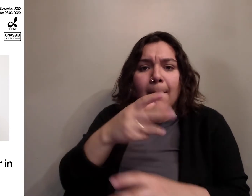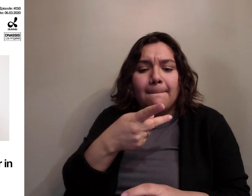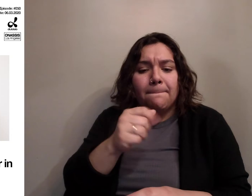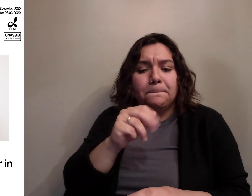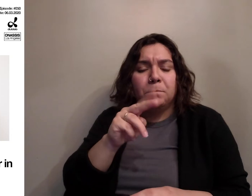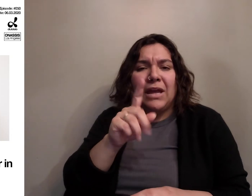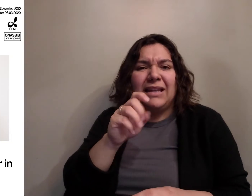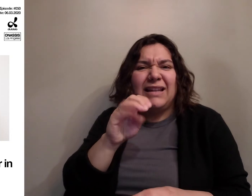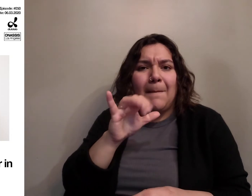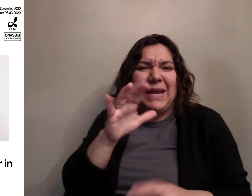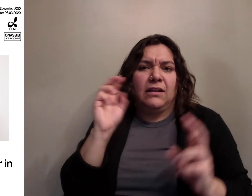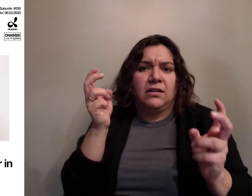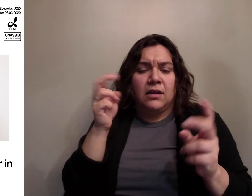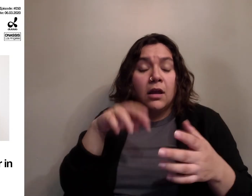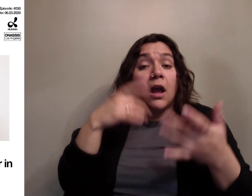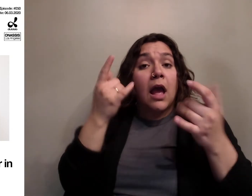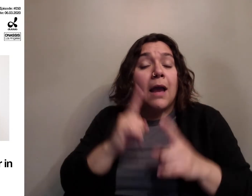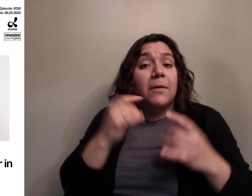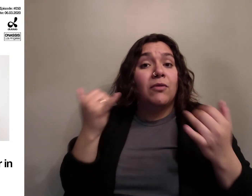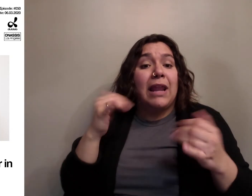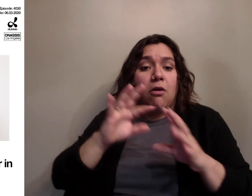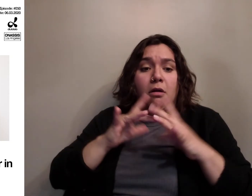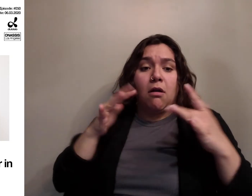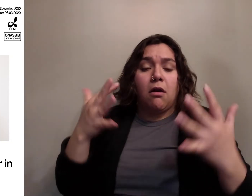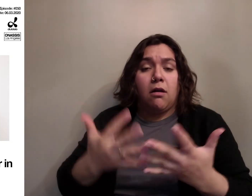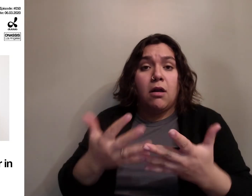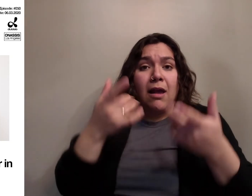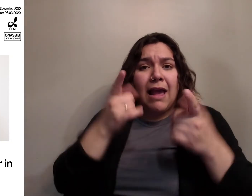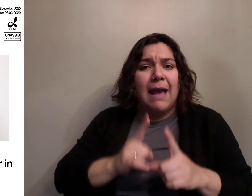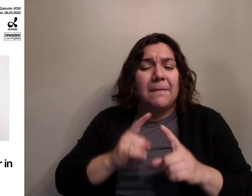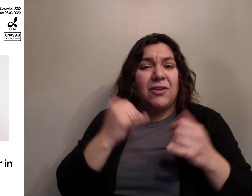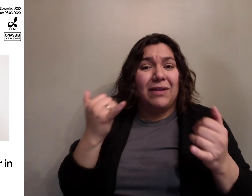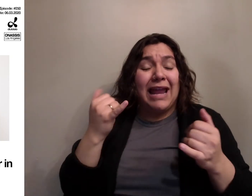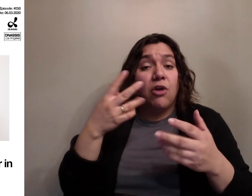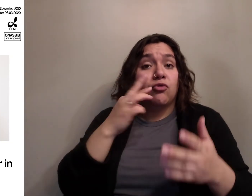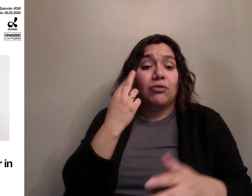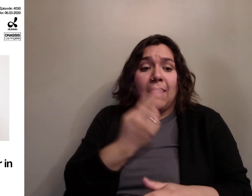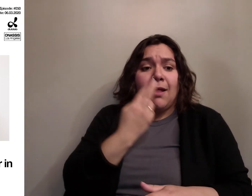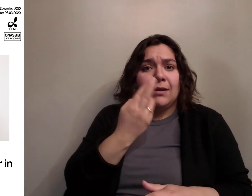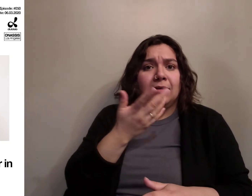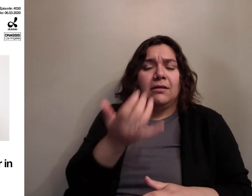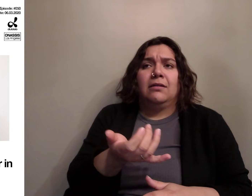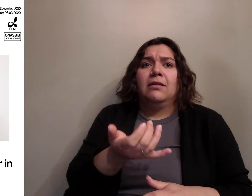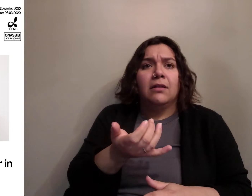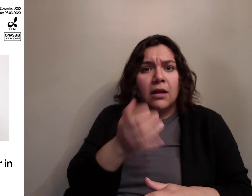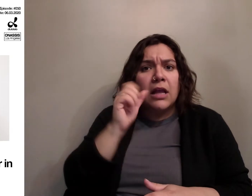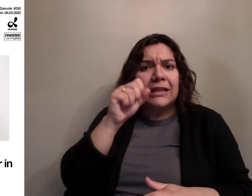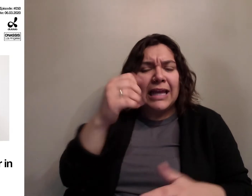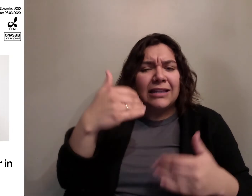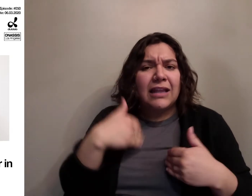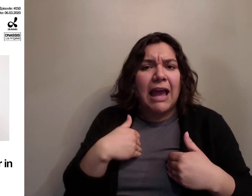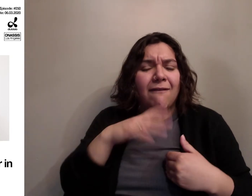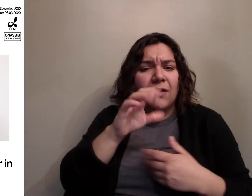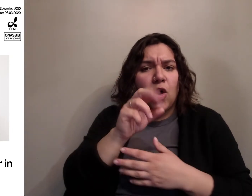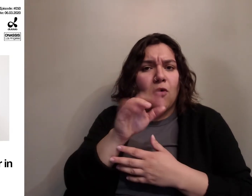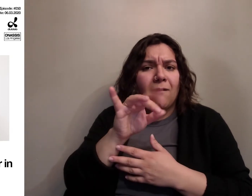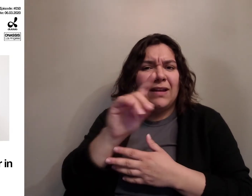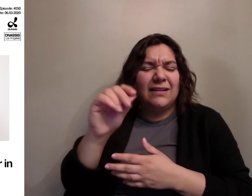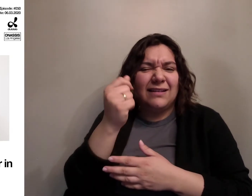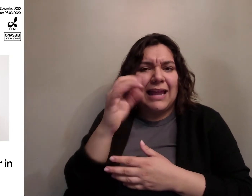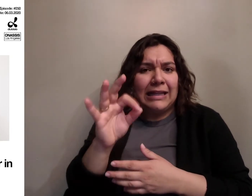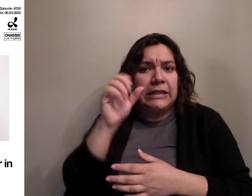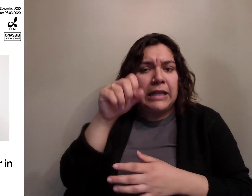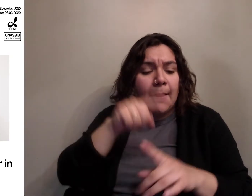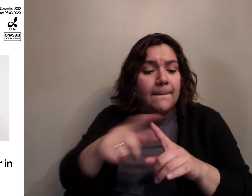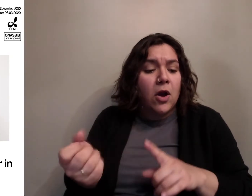sickness. We're dealing with the pandemic, a quote unquote pandemic happening, a global pandemic happening right now. And we're